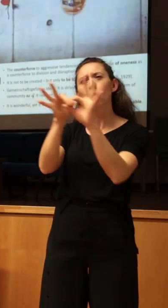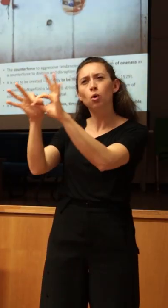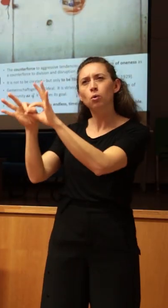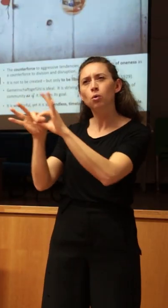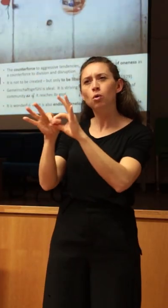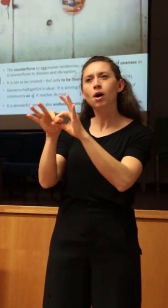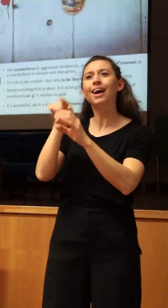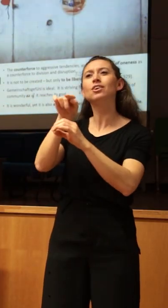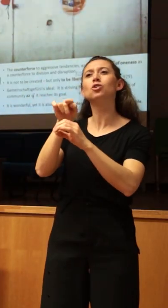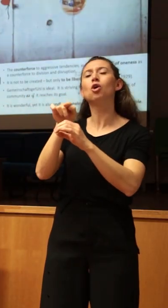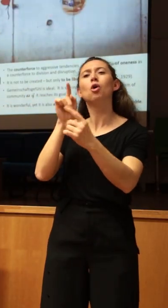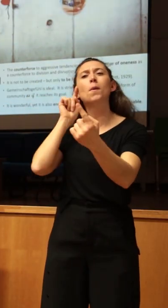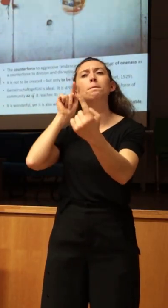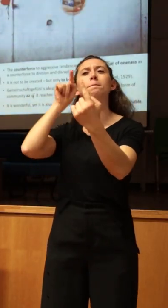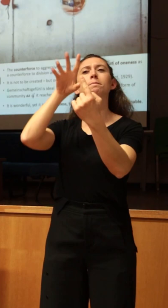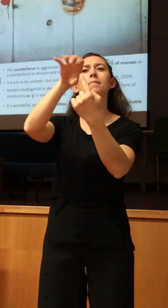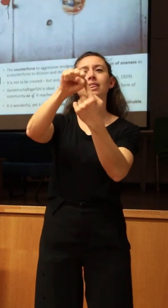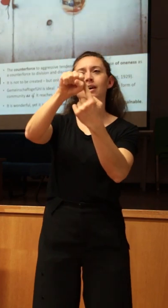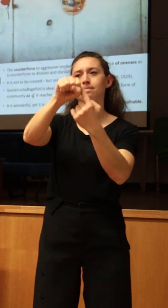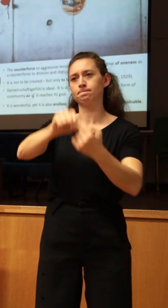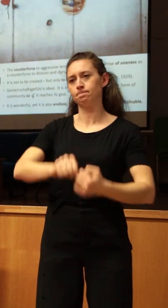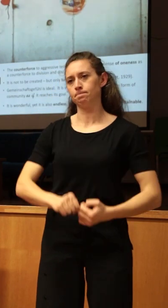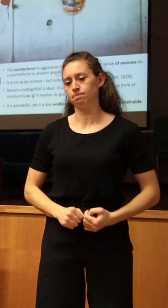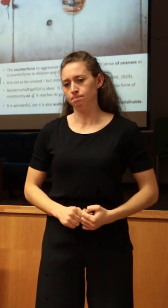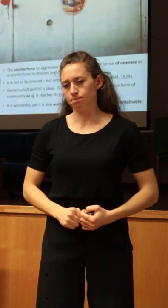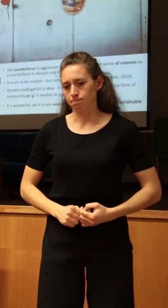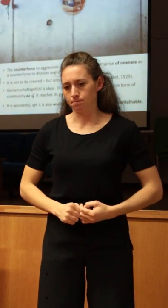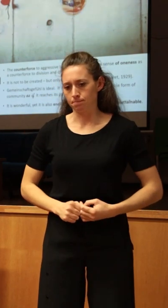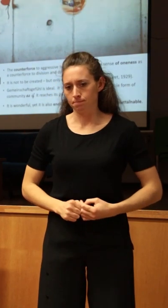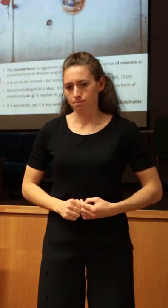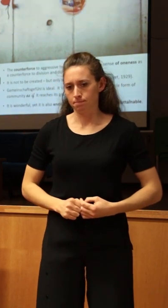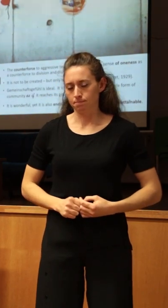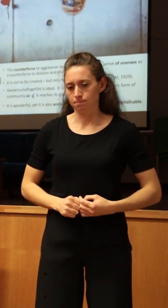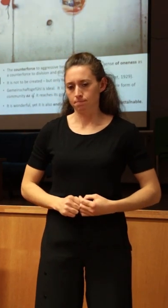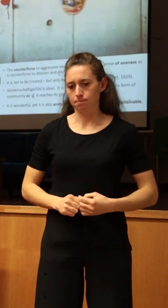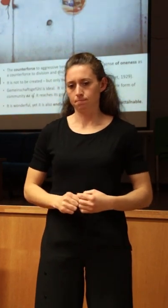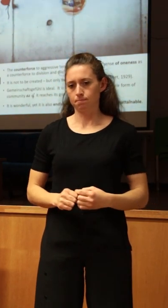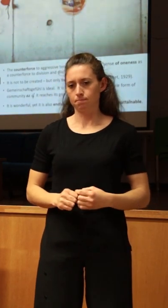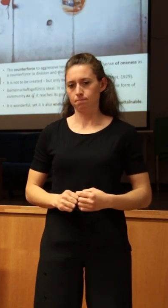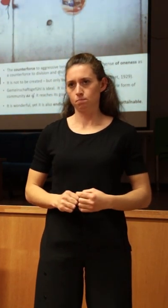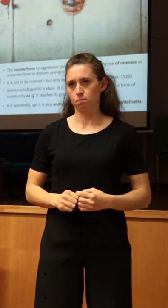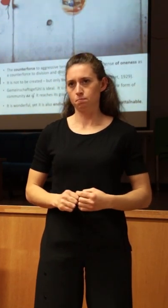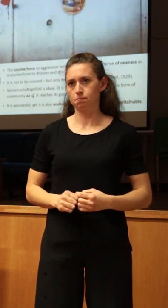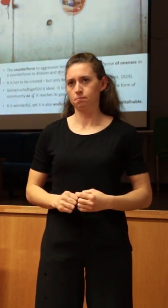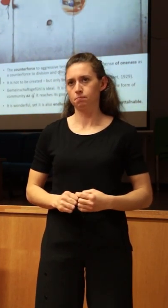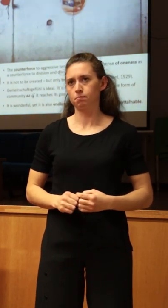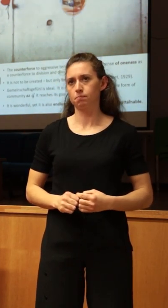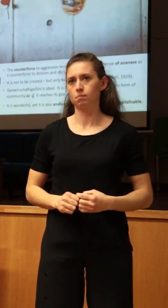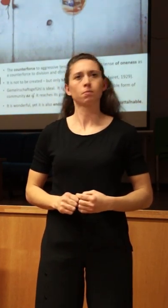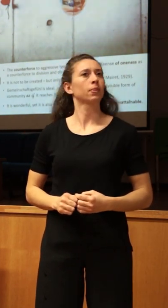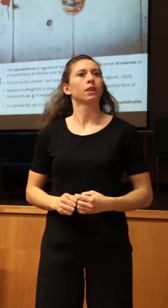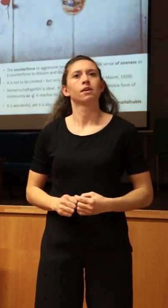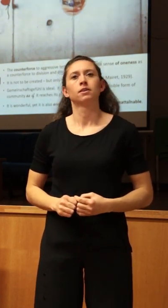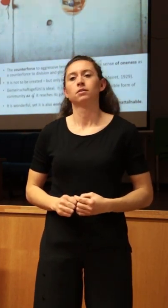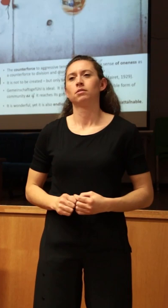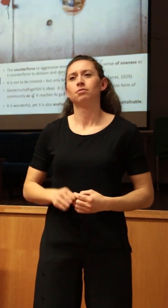meta. And it's almost like, just imagine yourself in the middle of